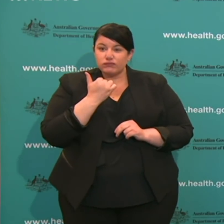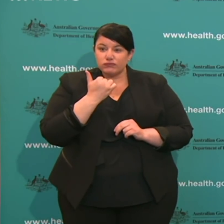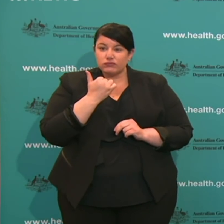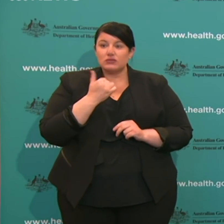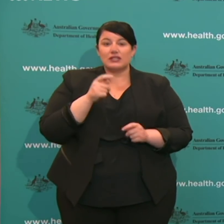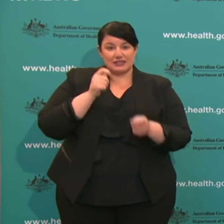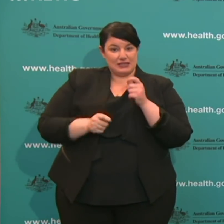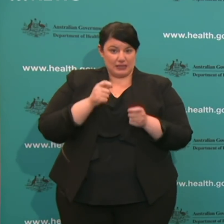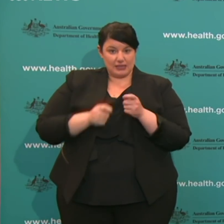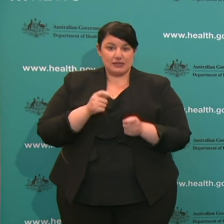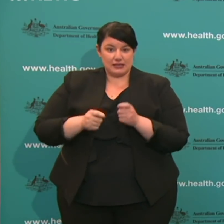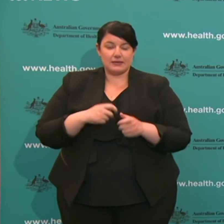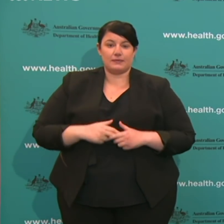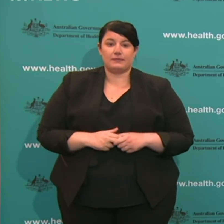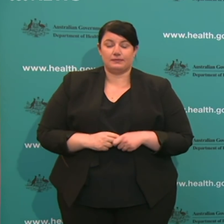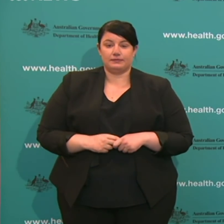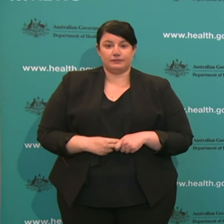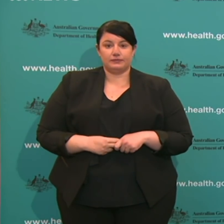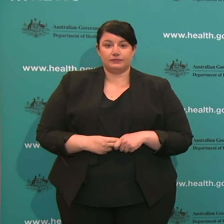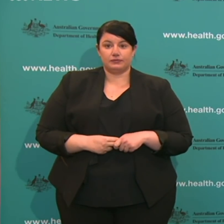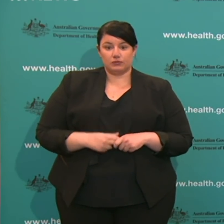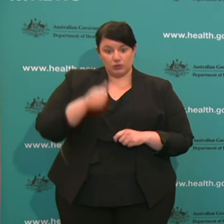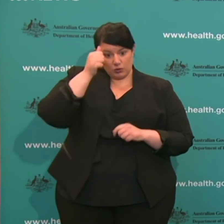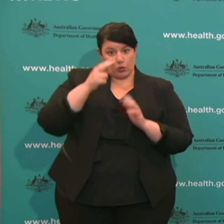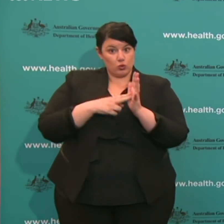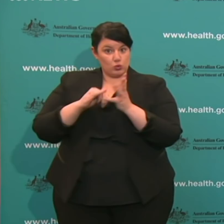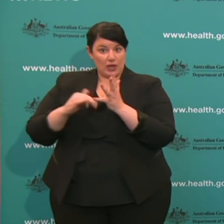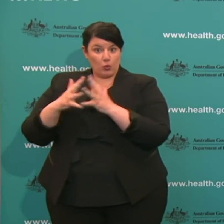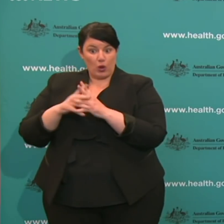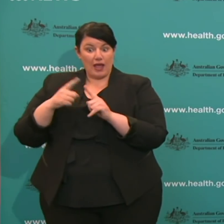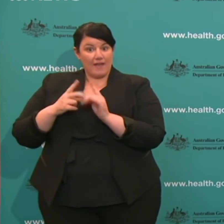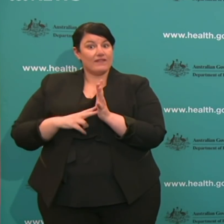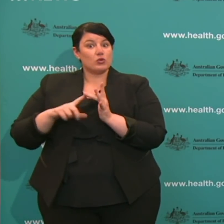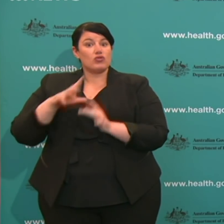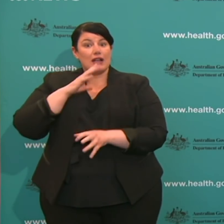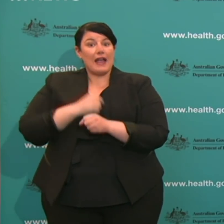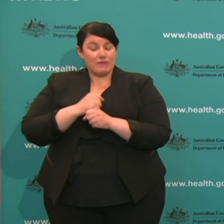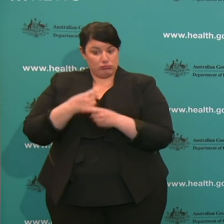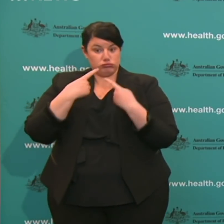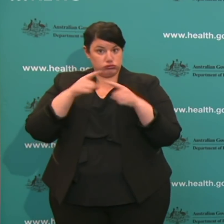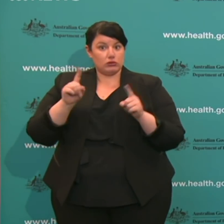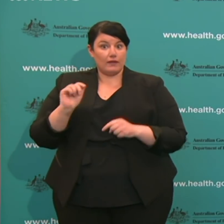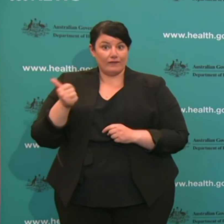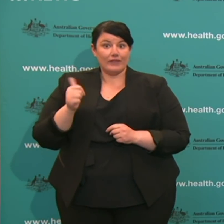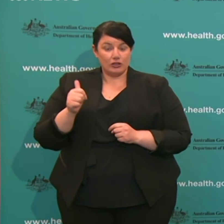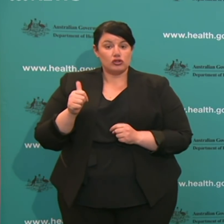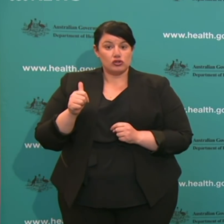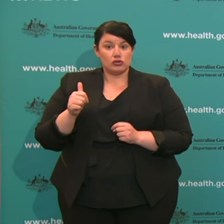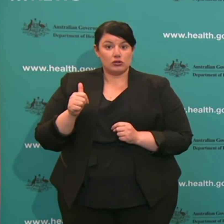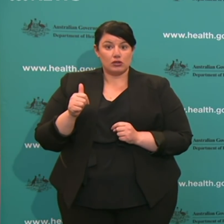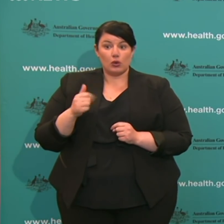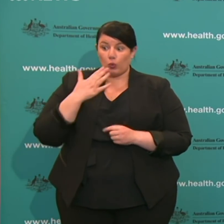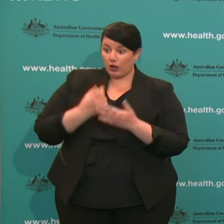tested. And we know that the New South Wales and Victorian governments, in response to the cases as and